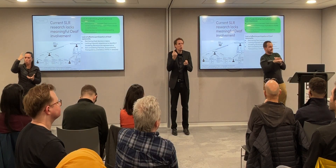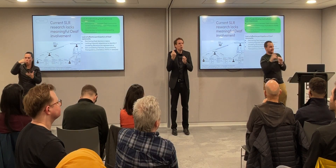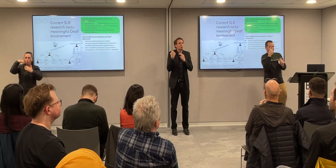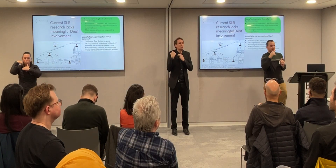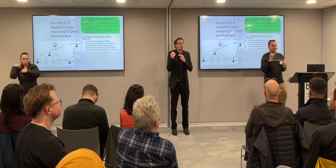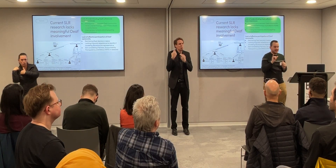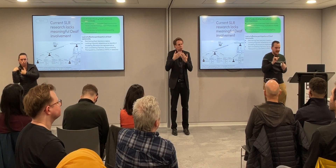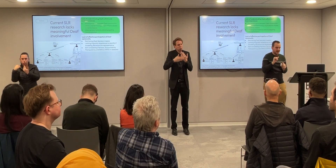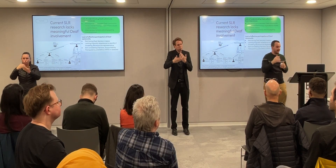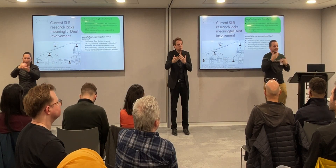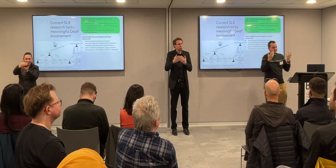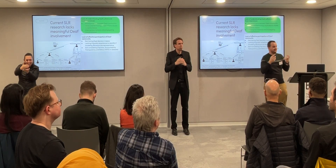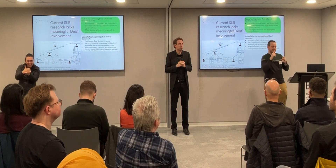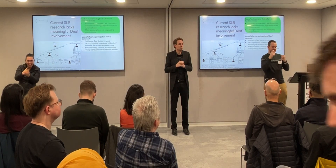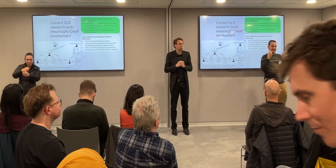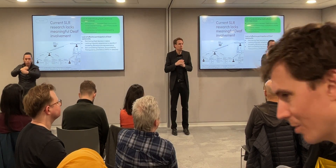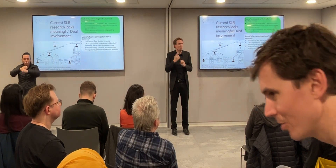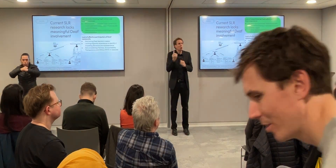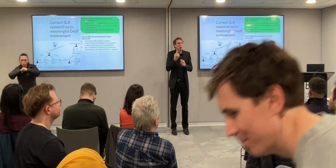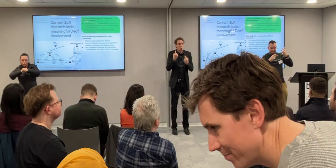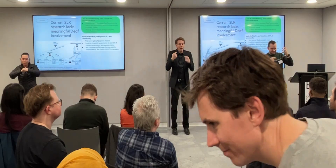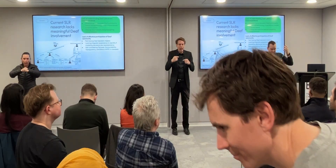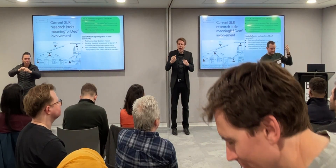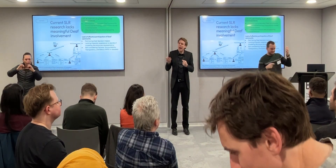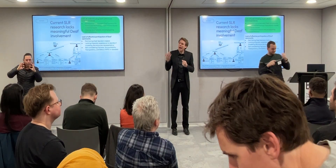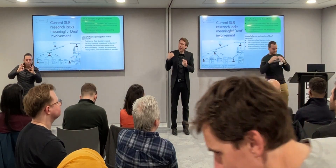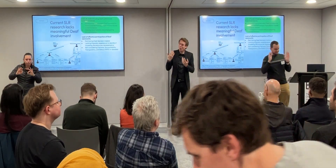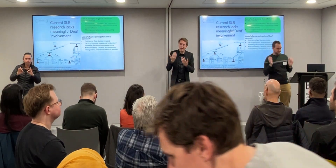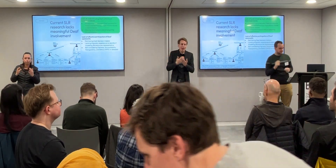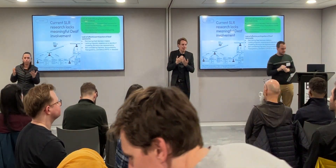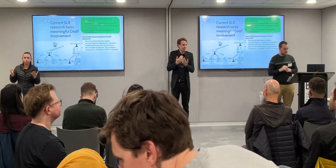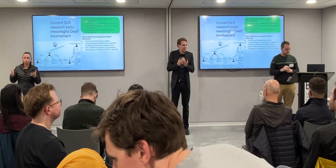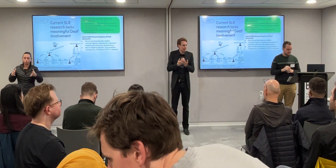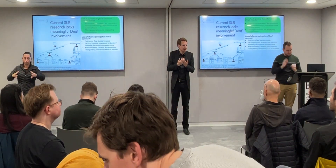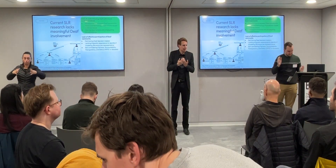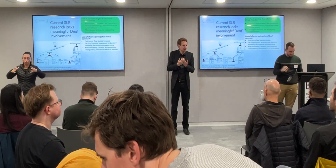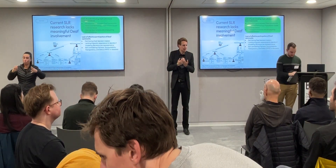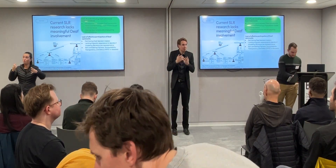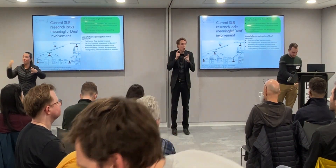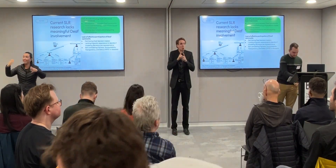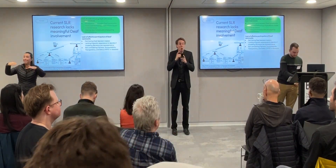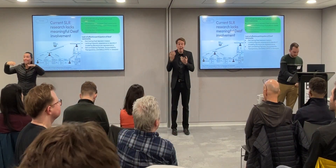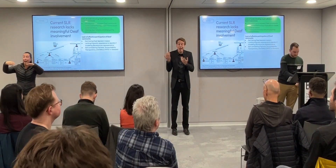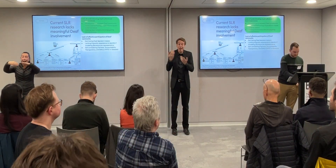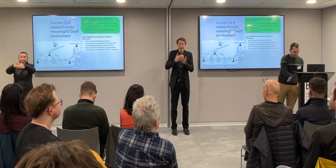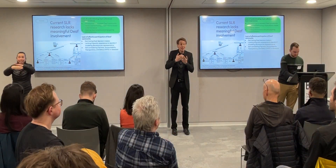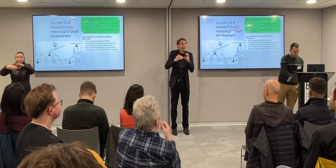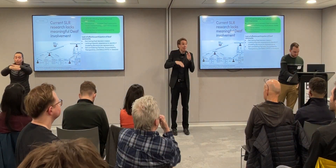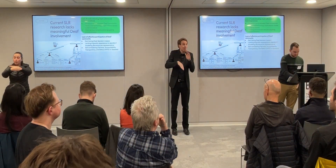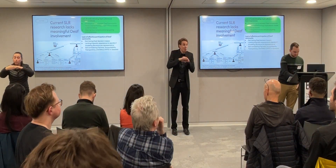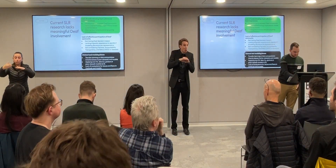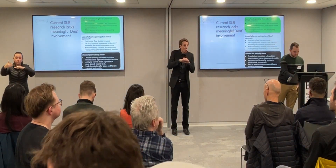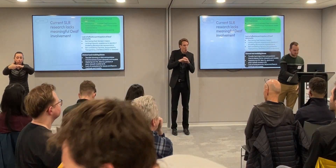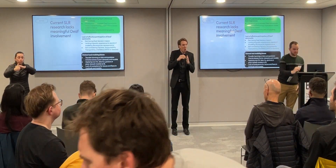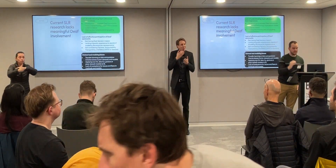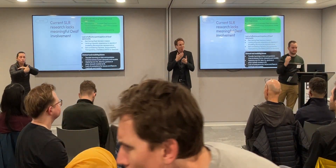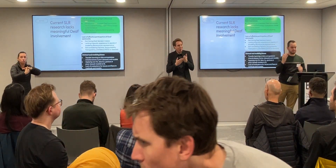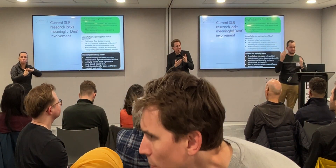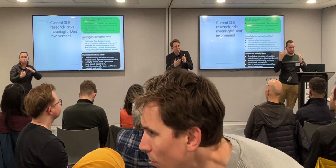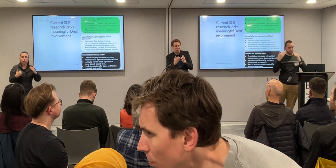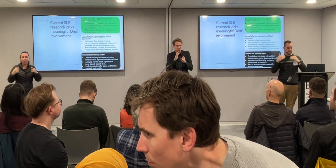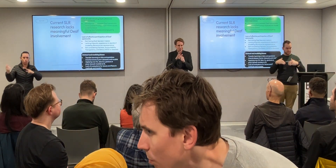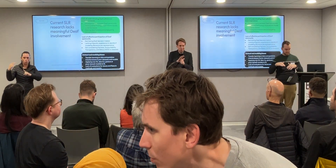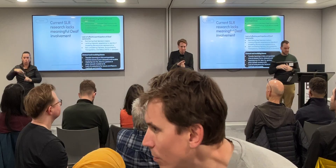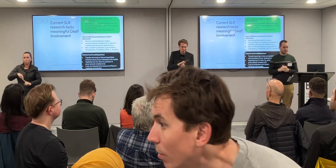data? And what does access to that data look like? There's enormous amounts of considerations with these data sets, and we need to go back to the FATE,